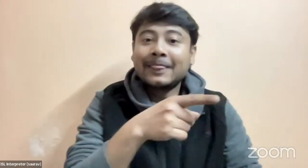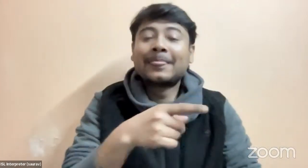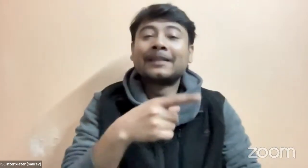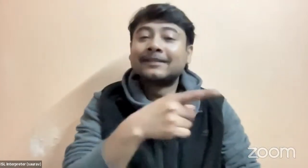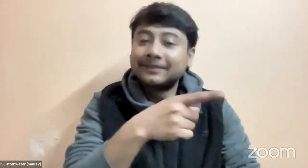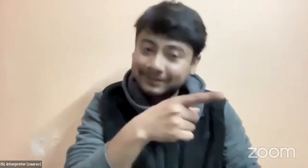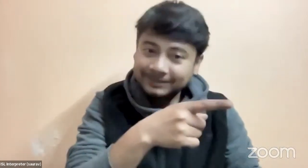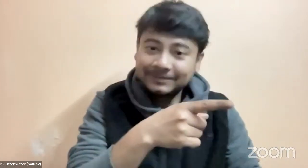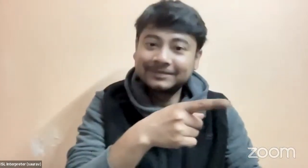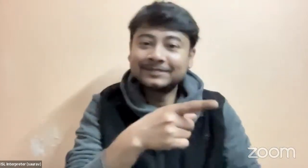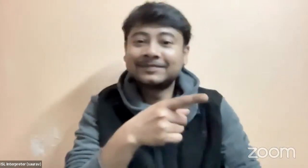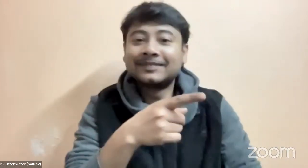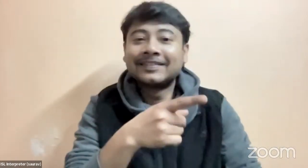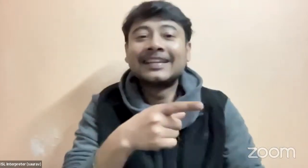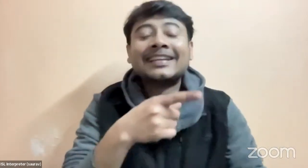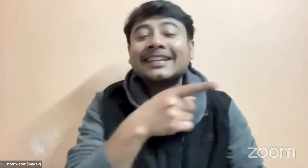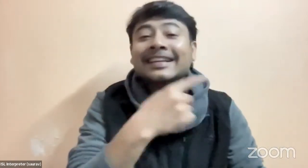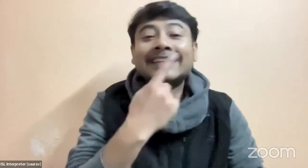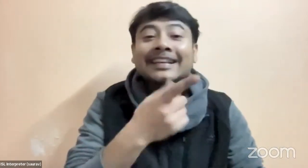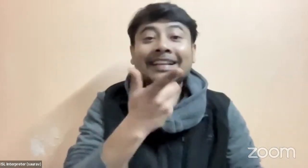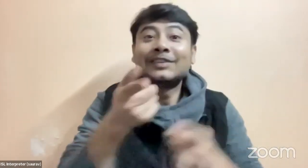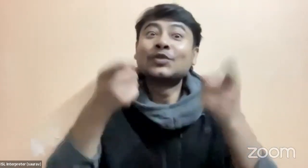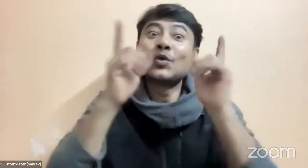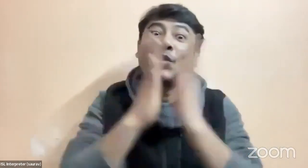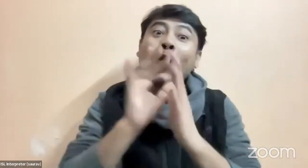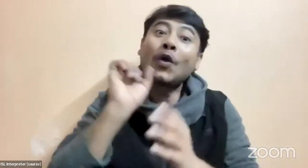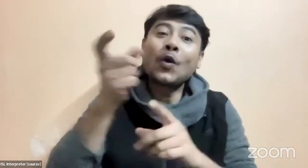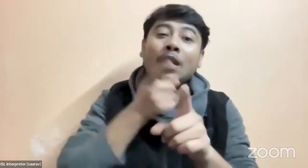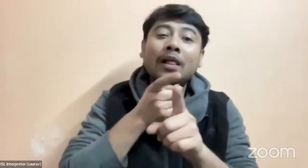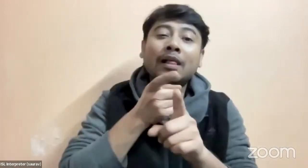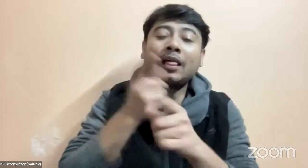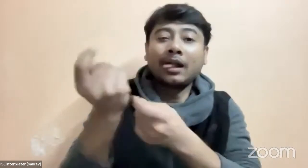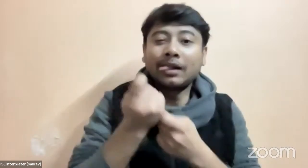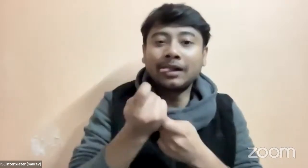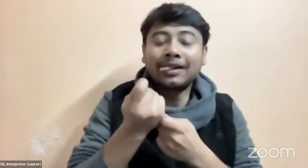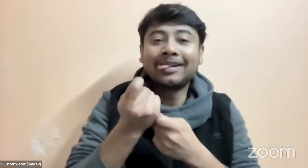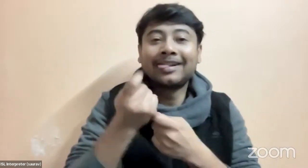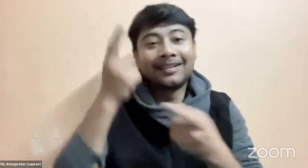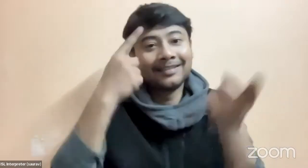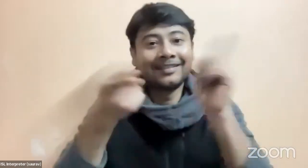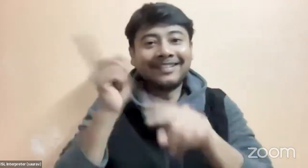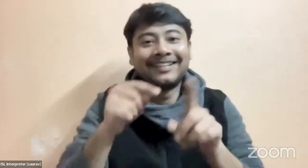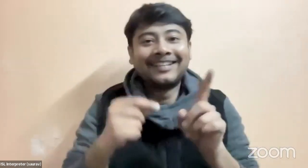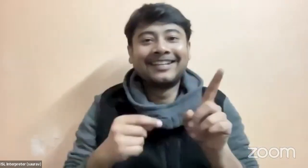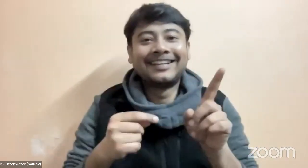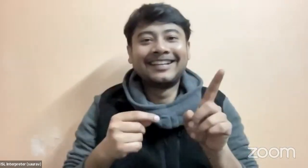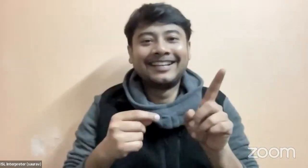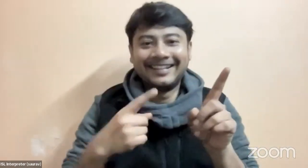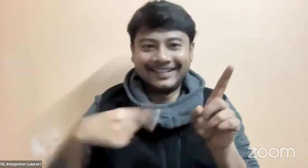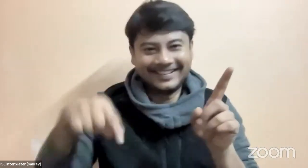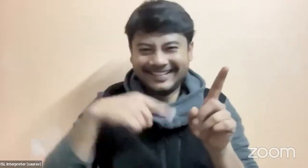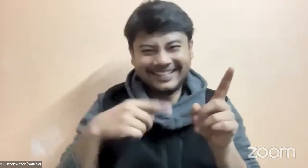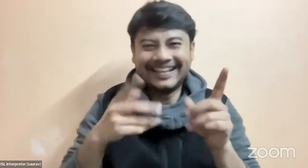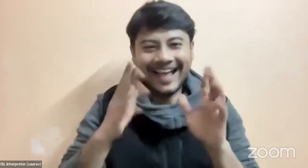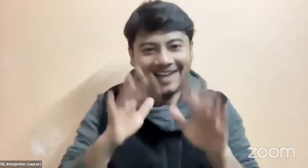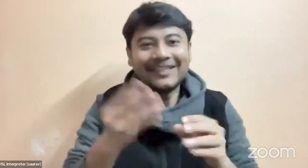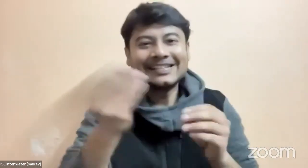means transcendental tricks. TT, transcendental tricks, spiritual tricks.